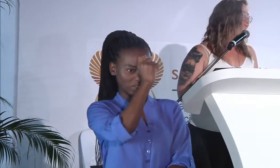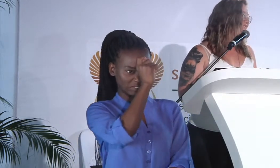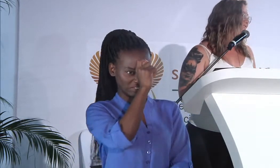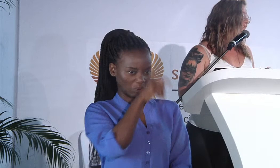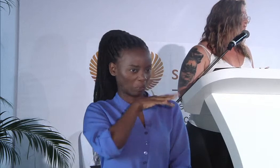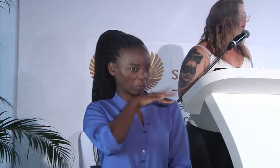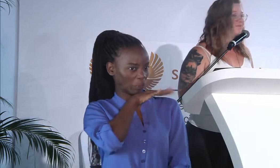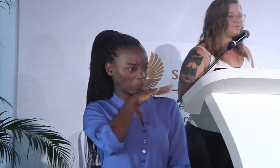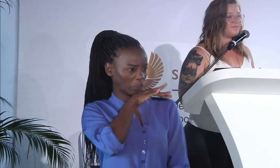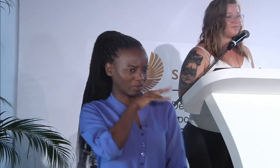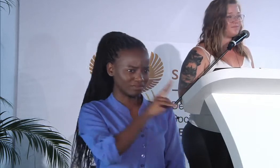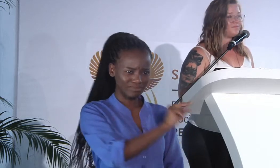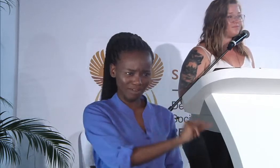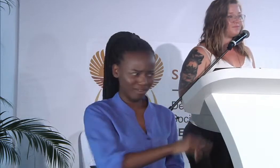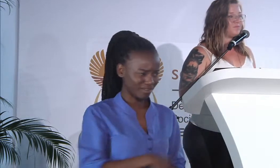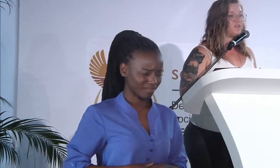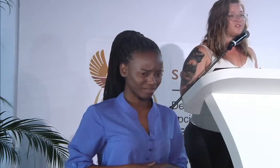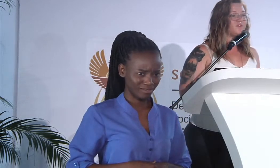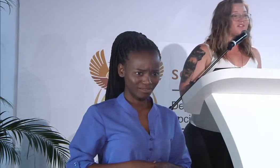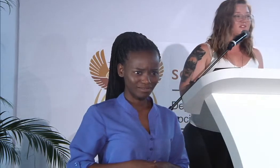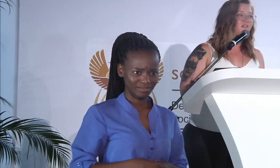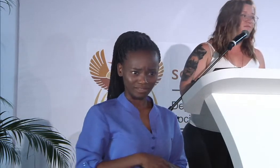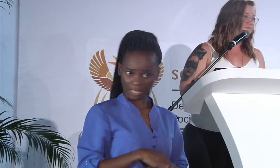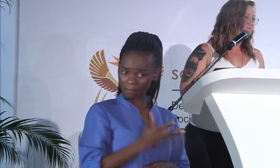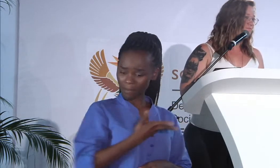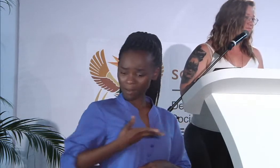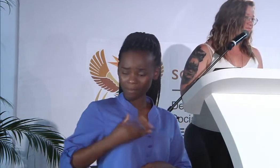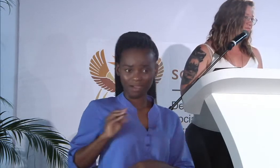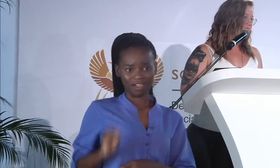someone's mom. We're someone's son.